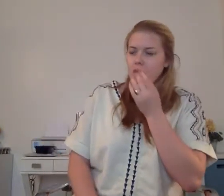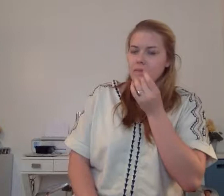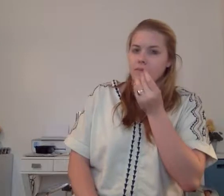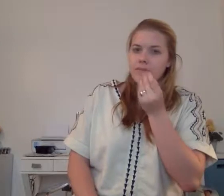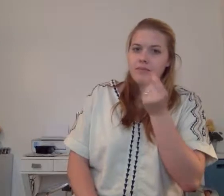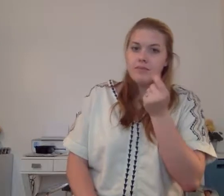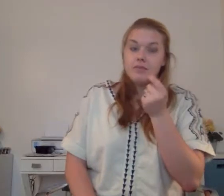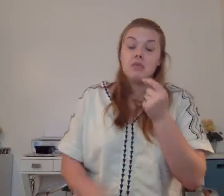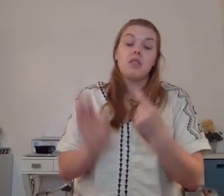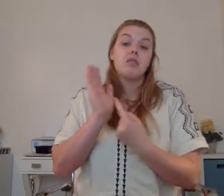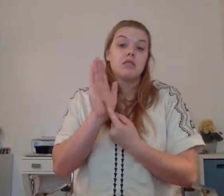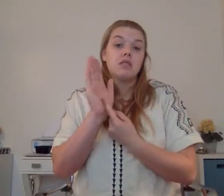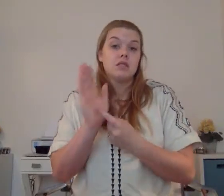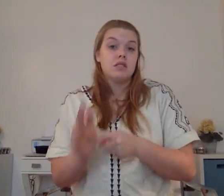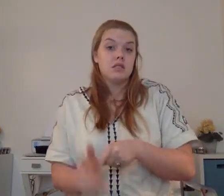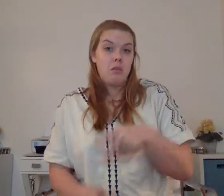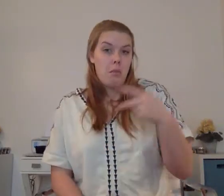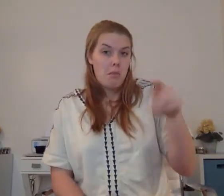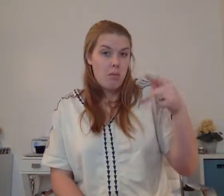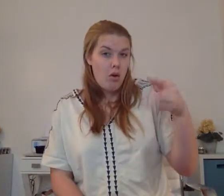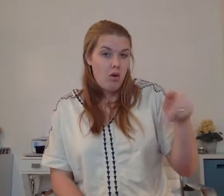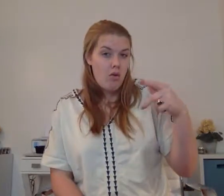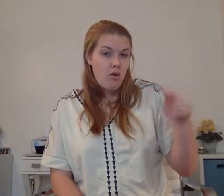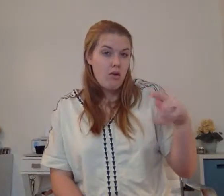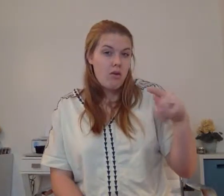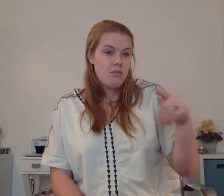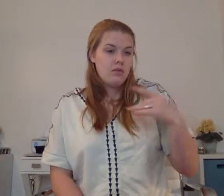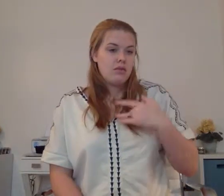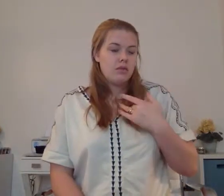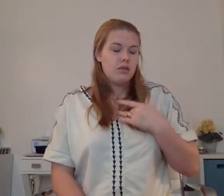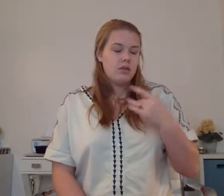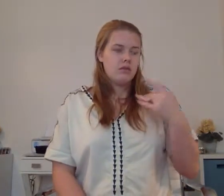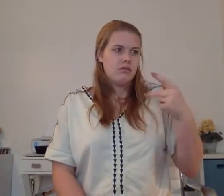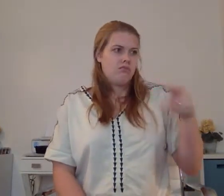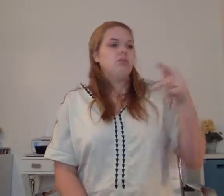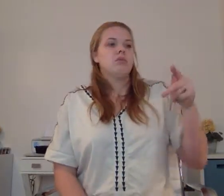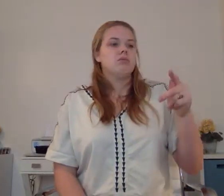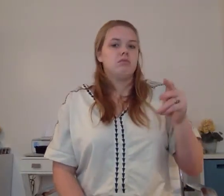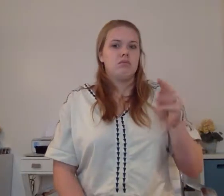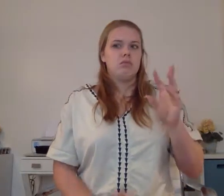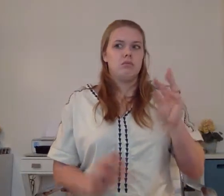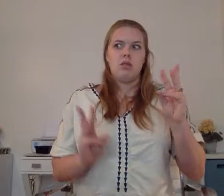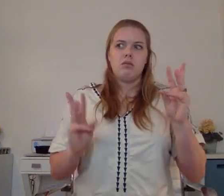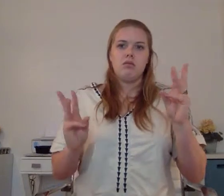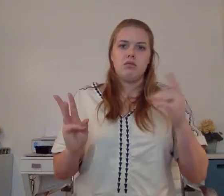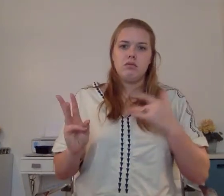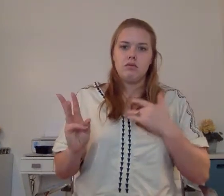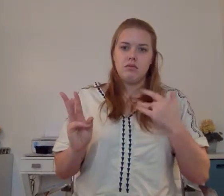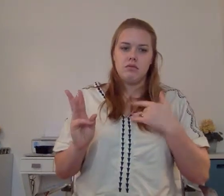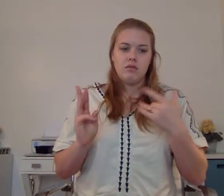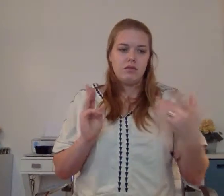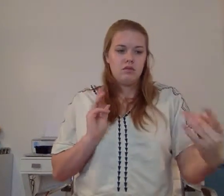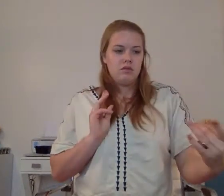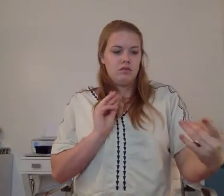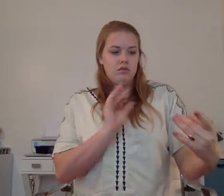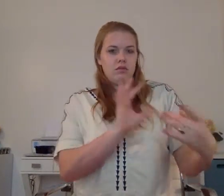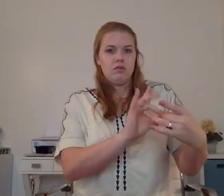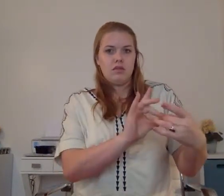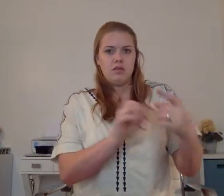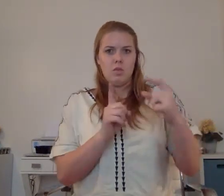is quite pungent, almost perfumed, and any words that I associate with purple taste the